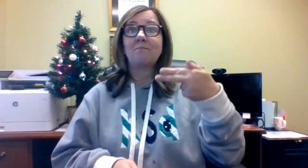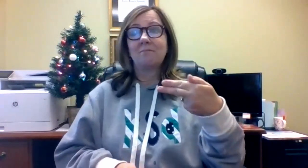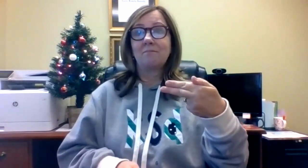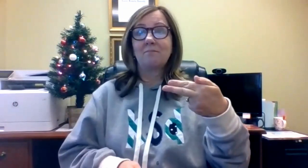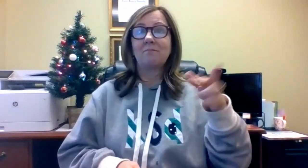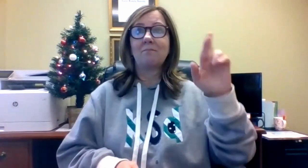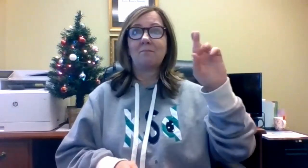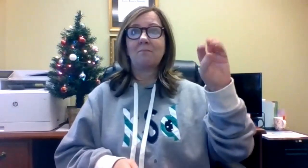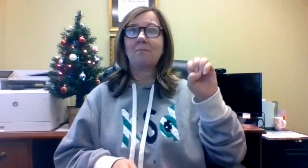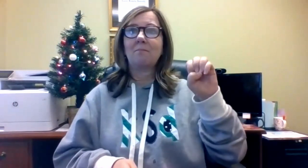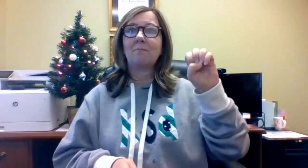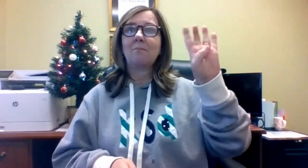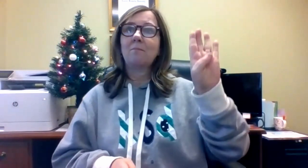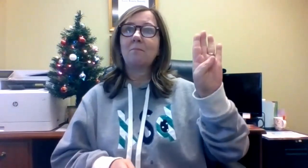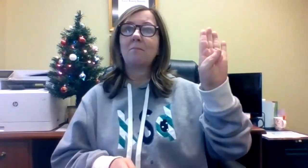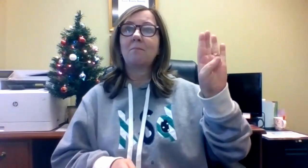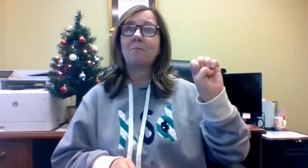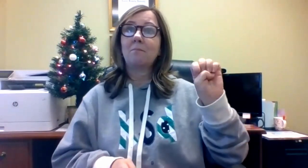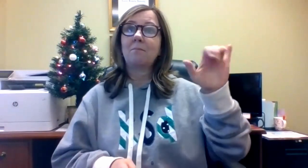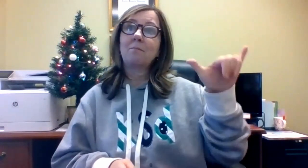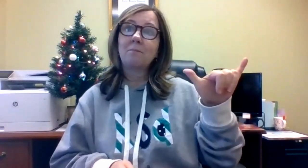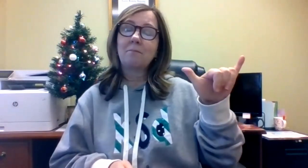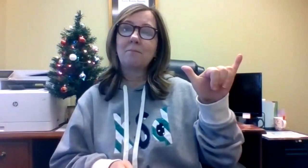My name is Toya Roby.